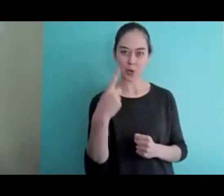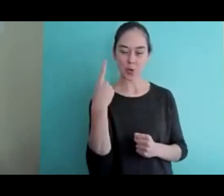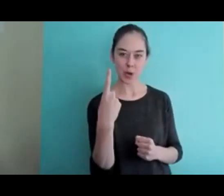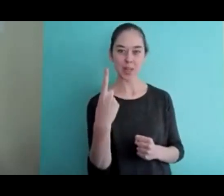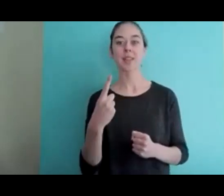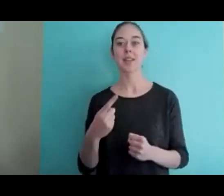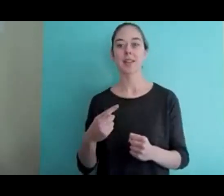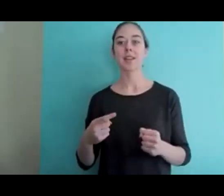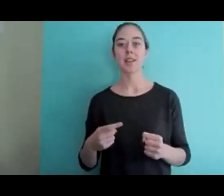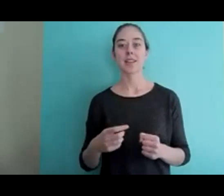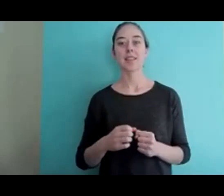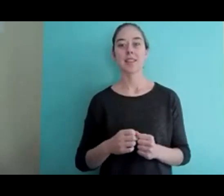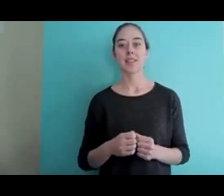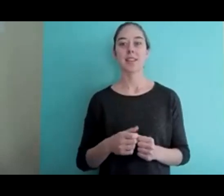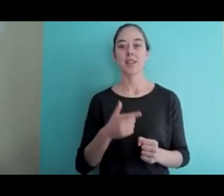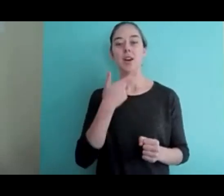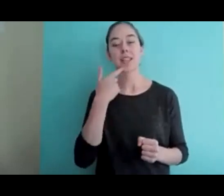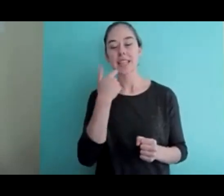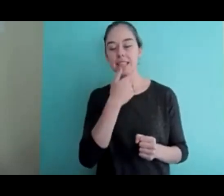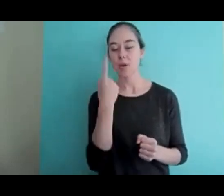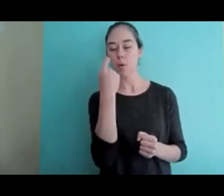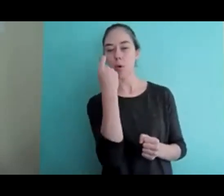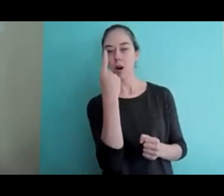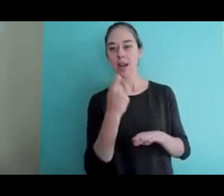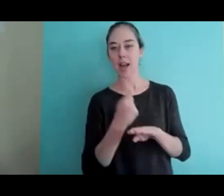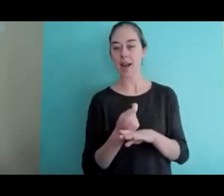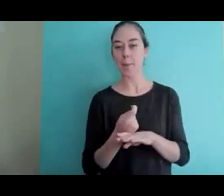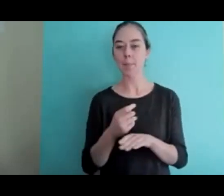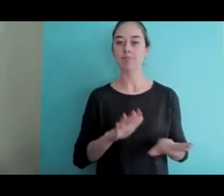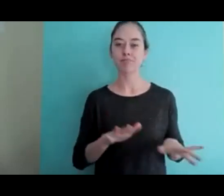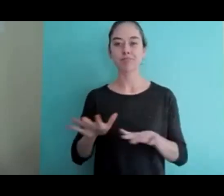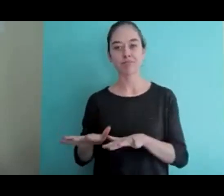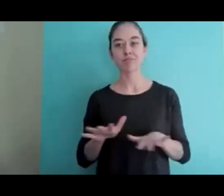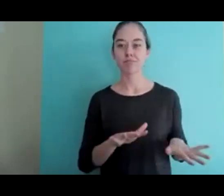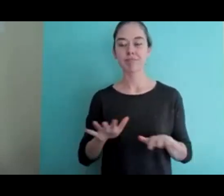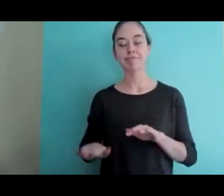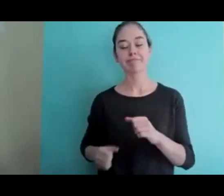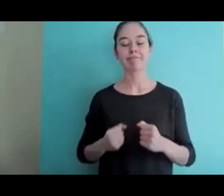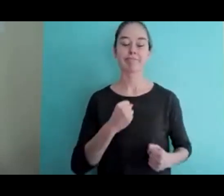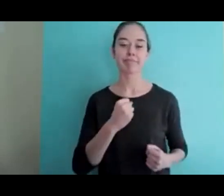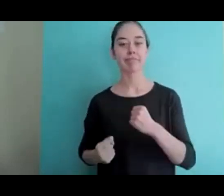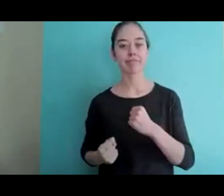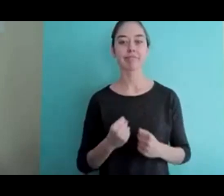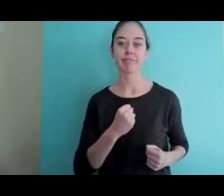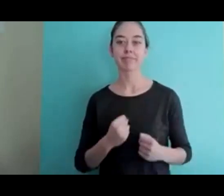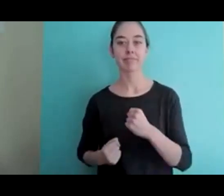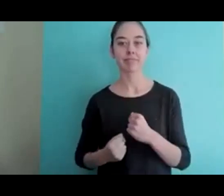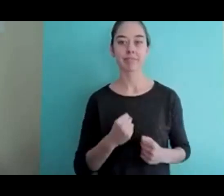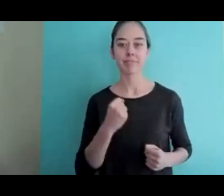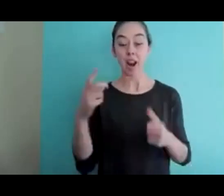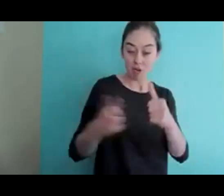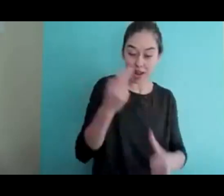3, 2, 1. Easy for the last time. Easy for the last time. And